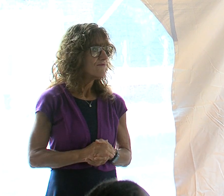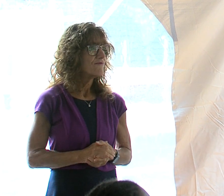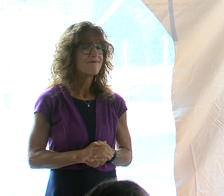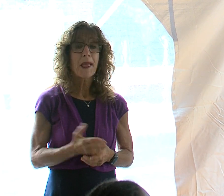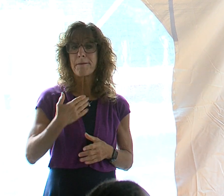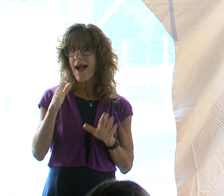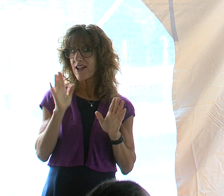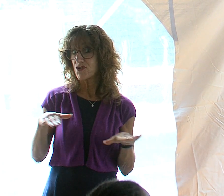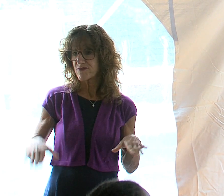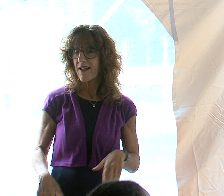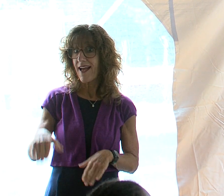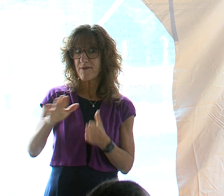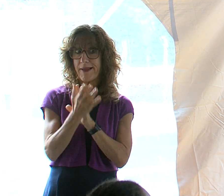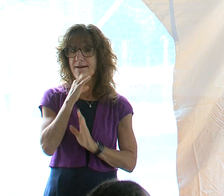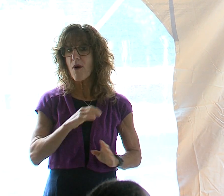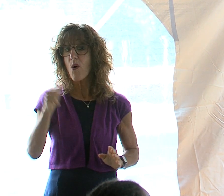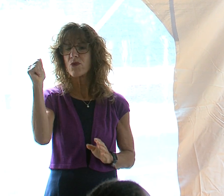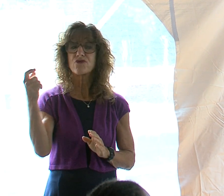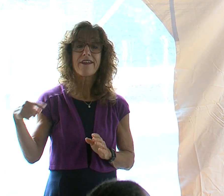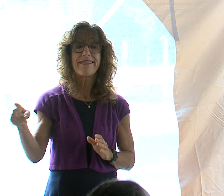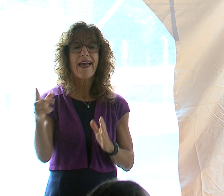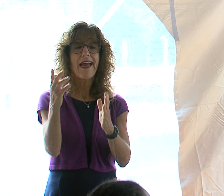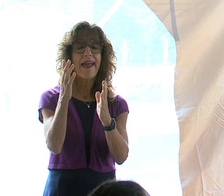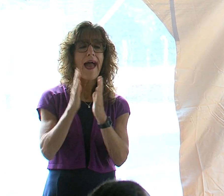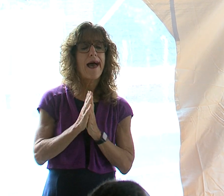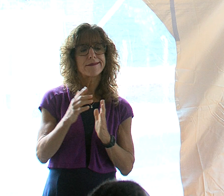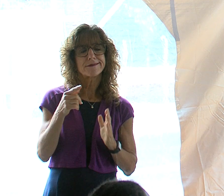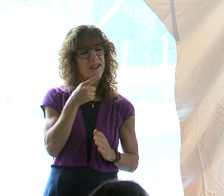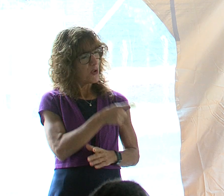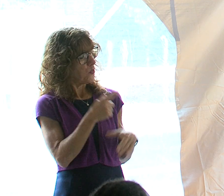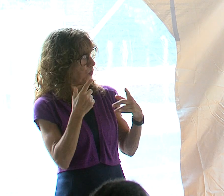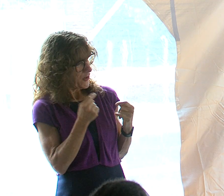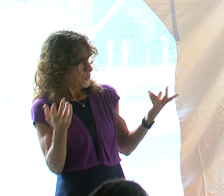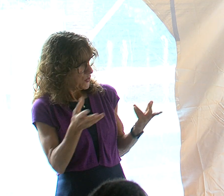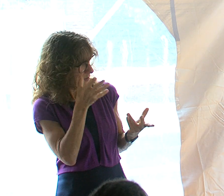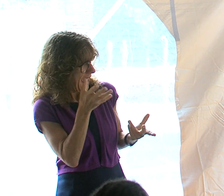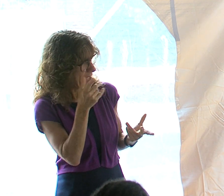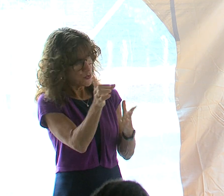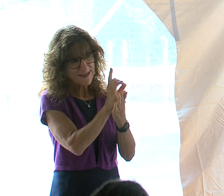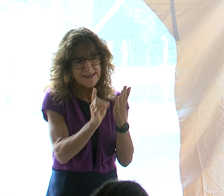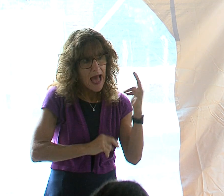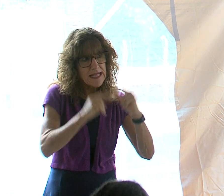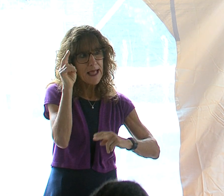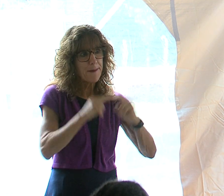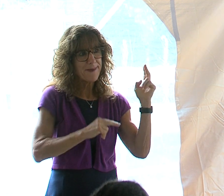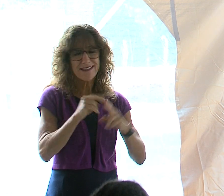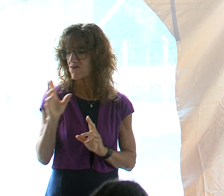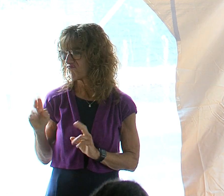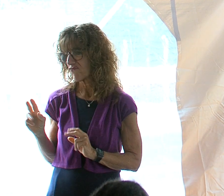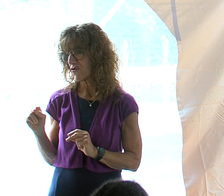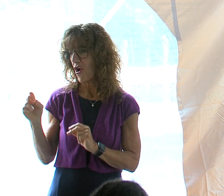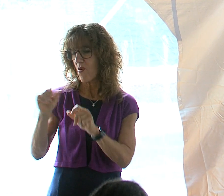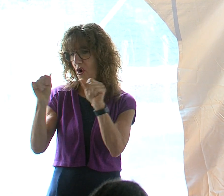As my children have grown older, they ask more frequently what I do. Do I design the buildings? I said, no,